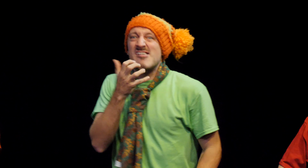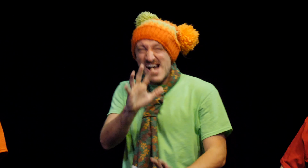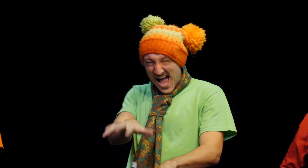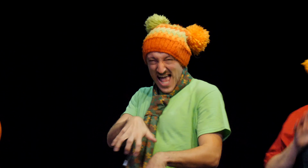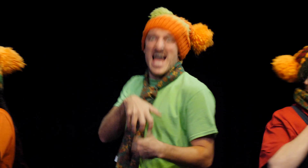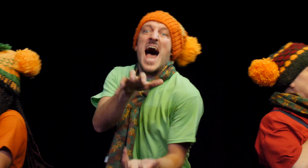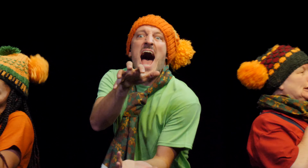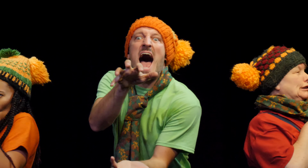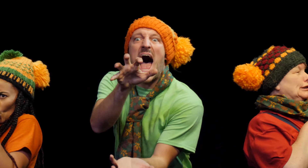Roar!